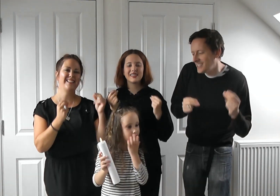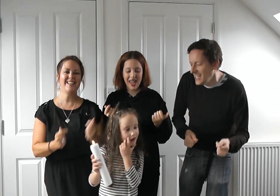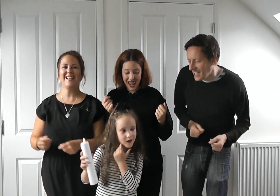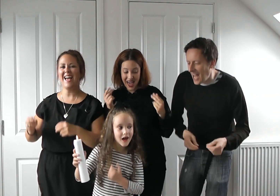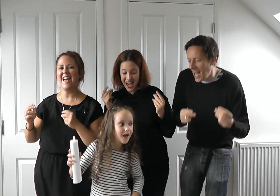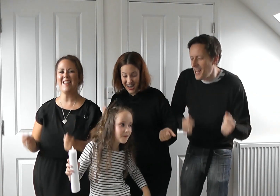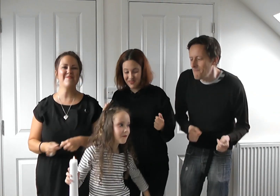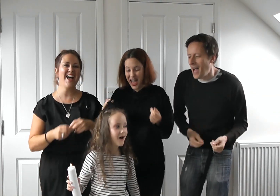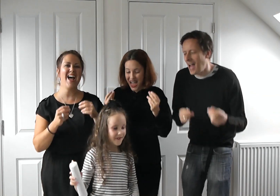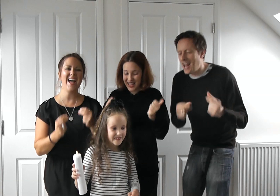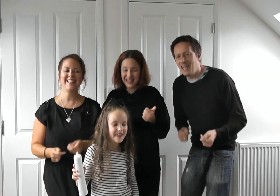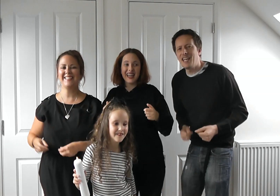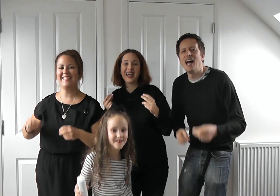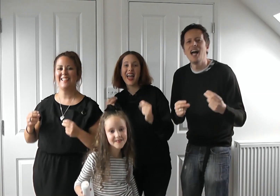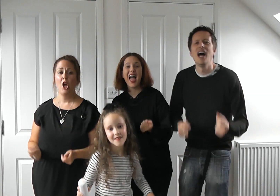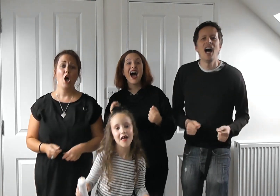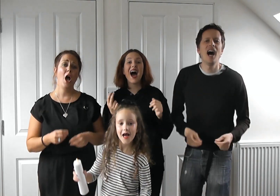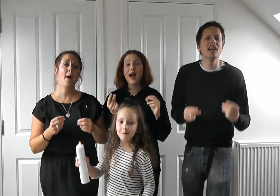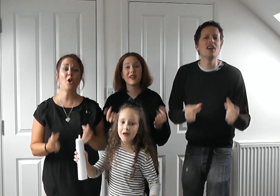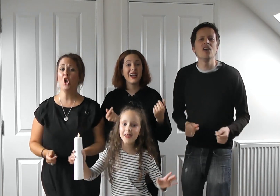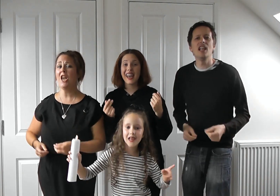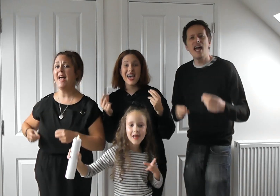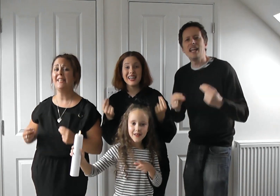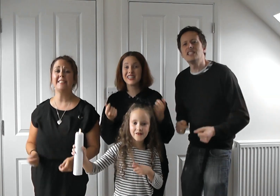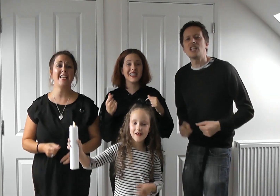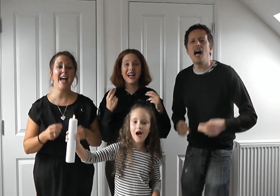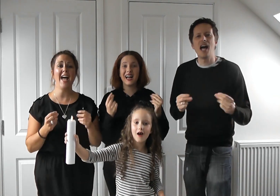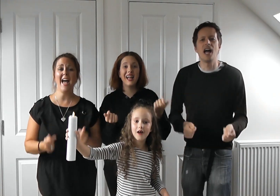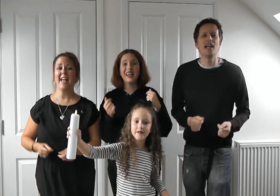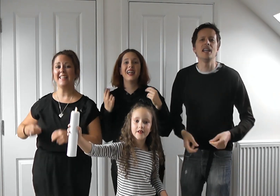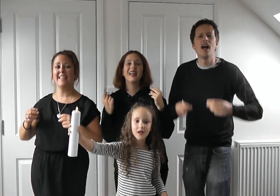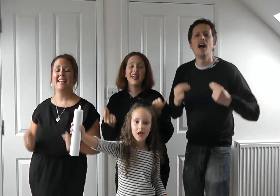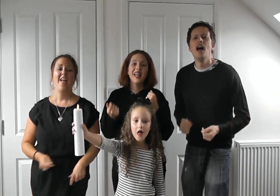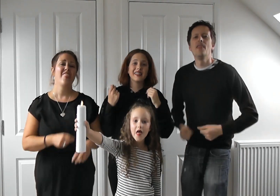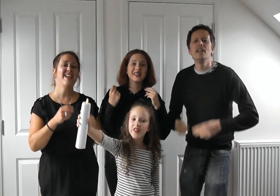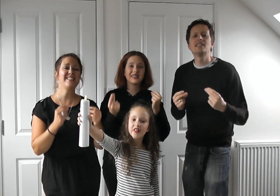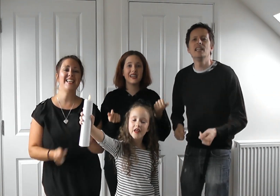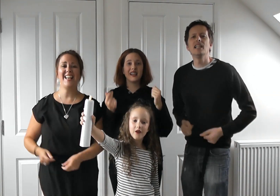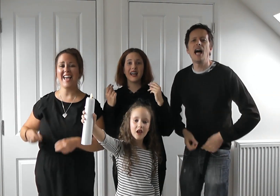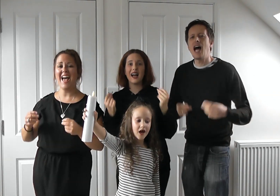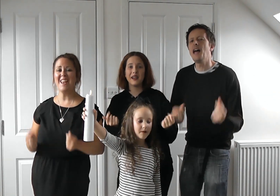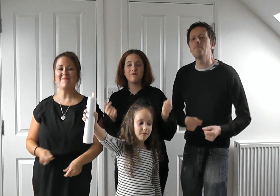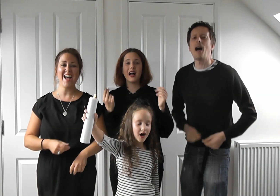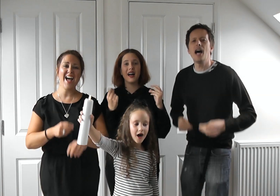little light of mine, I'm gonna let it shine. This little light of